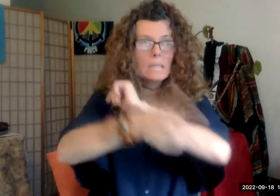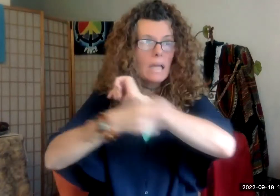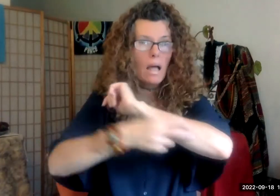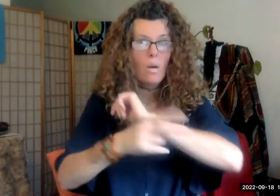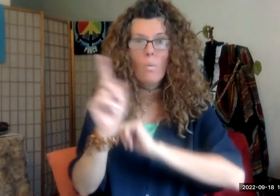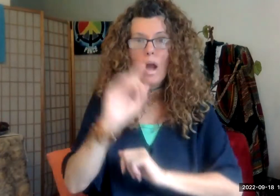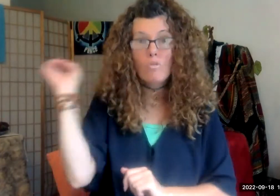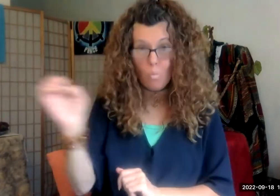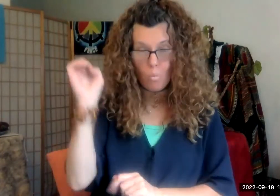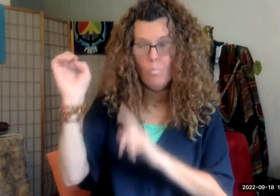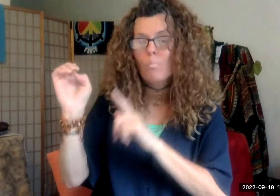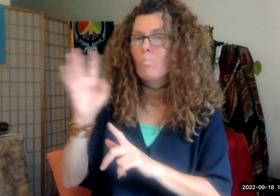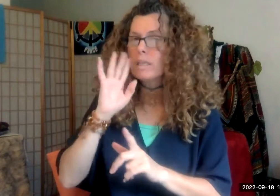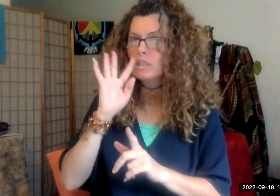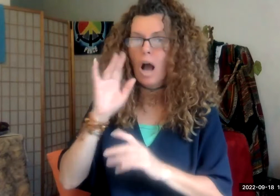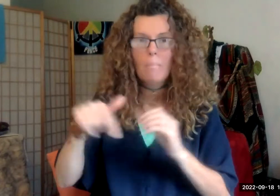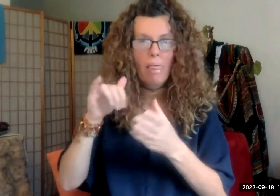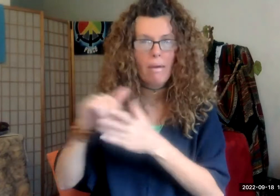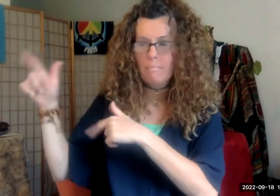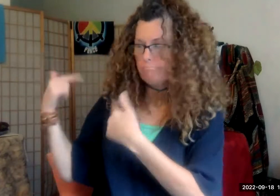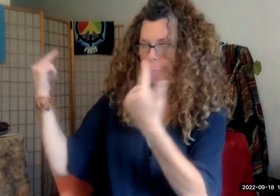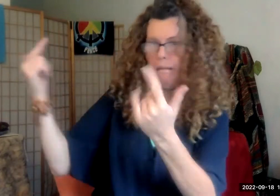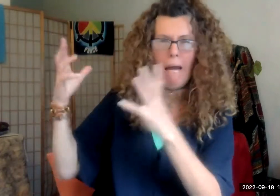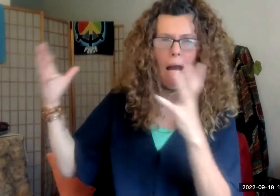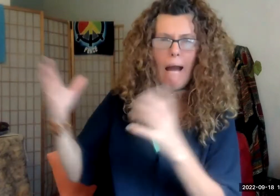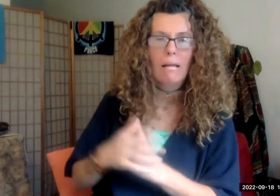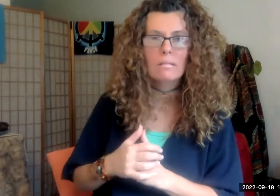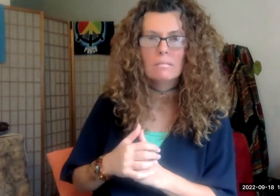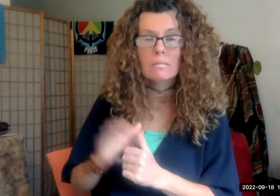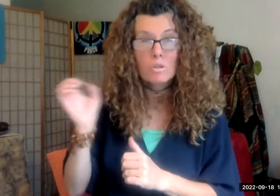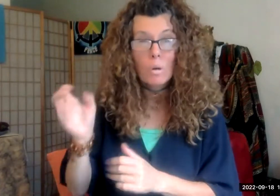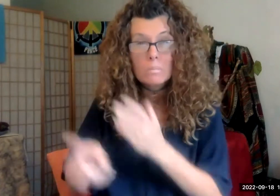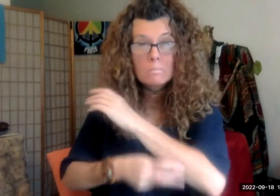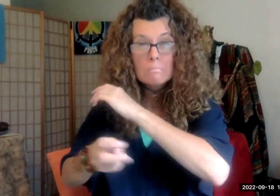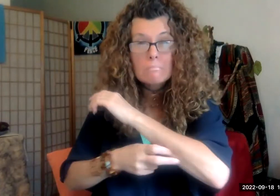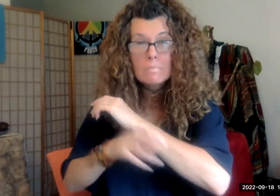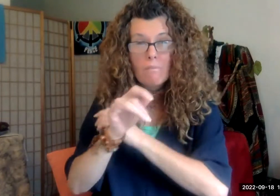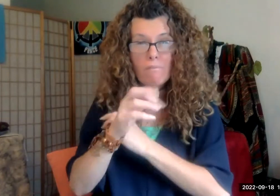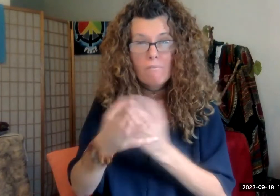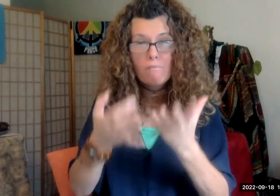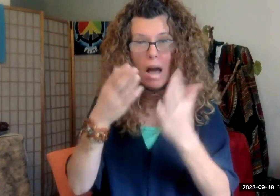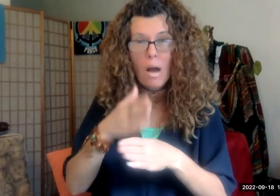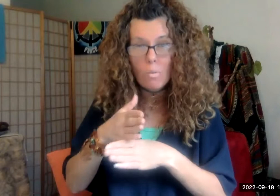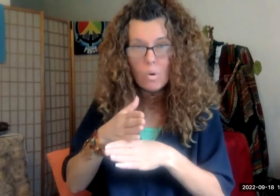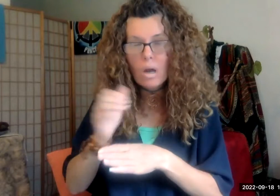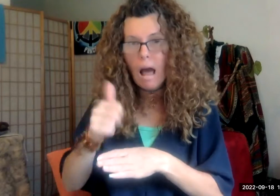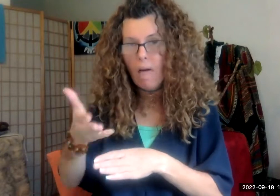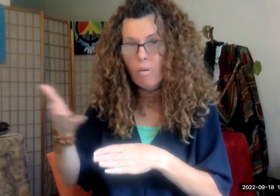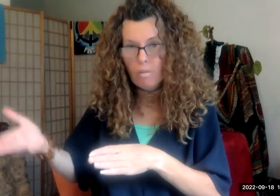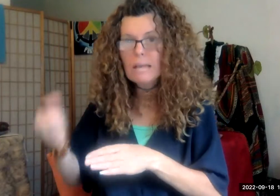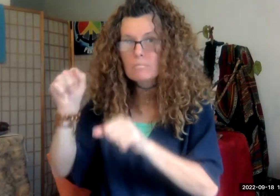in Europe, which we've talked about a lot. And Europe, by the way, they're going to be stealing people's firewood and other things that are